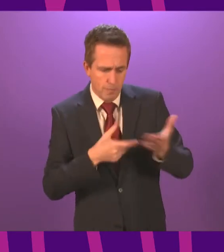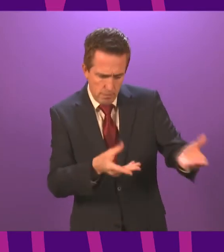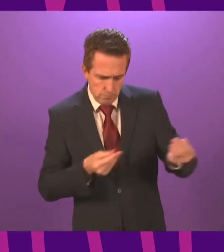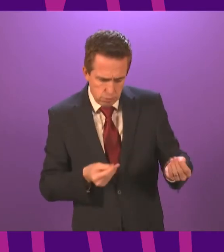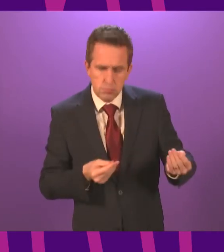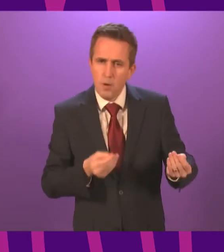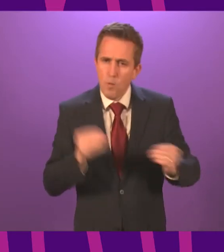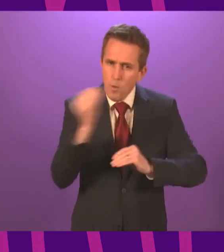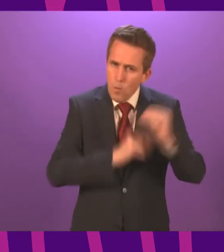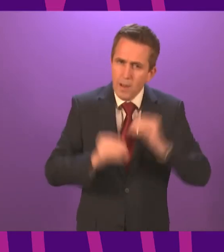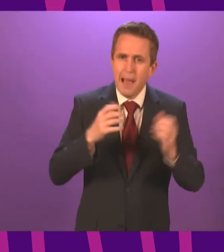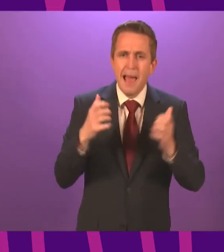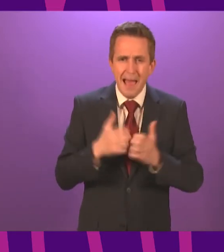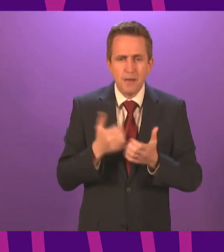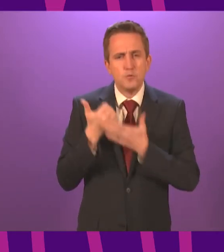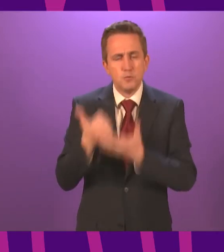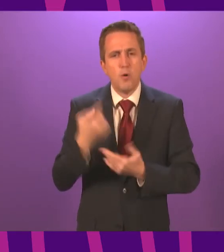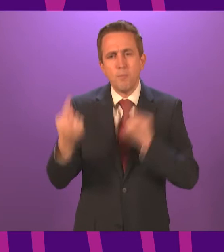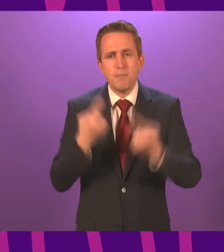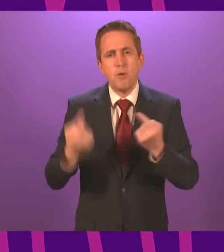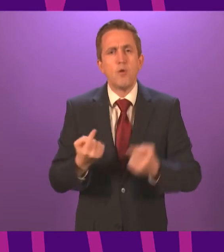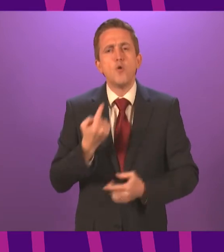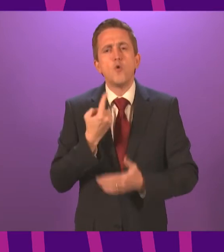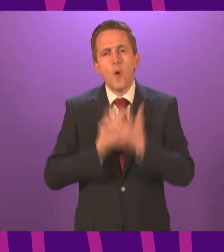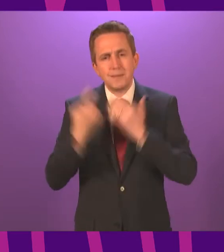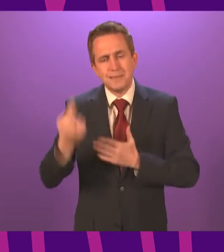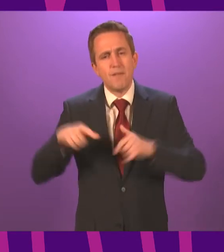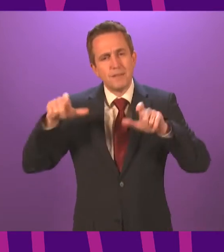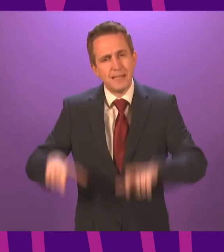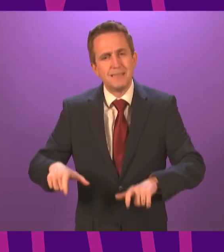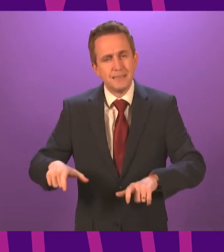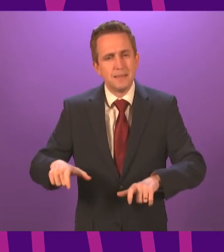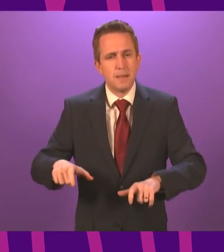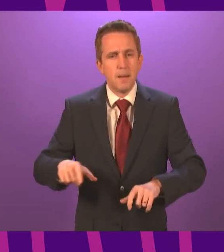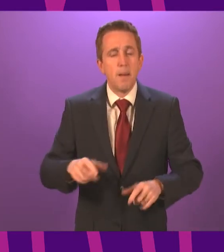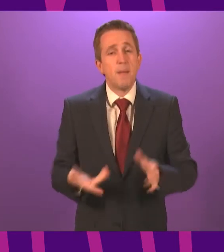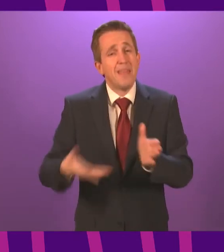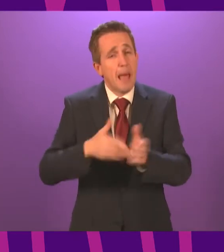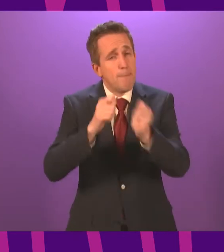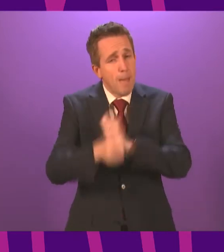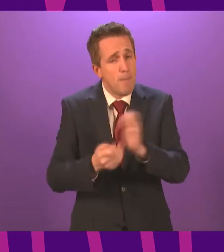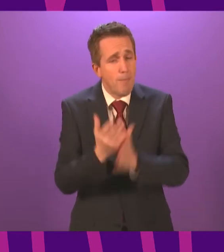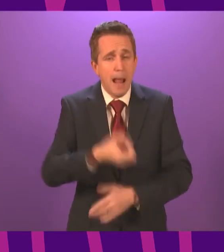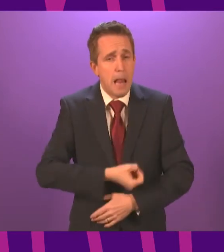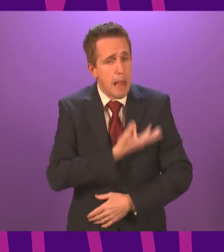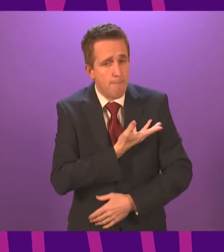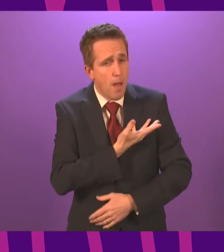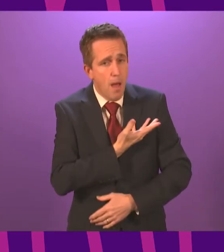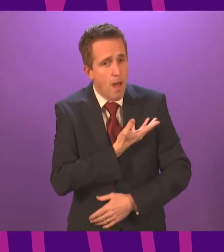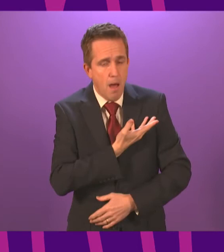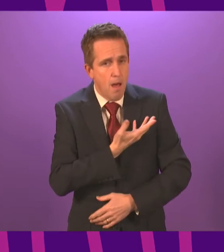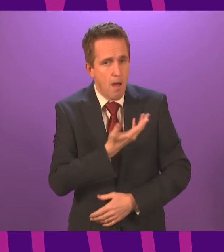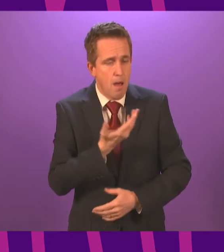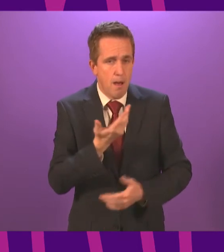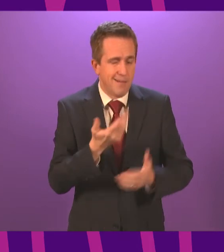support to overcome barriers to self-isolation. Unfortunately, though, we cannot, however, accept the amendment proposed by Labour, and have outlined today why these